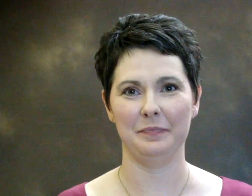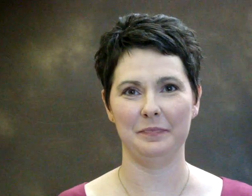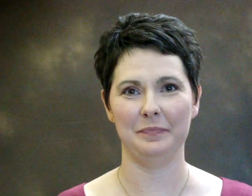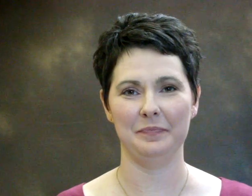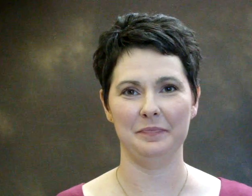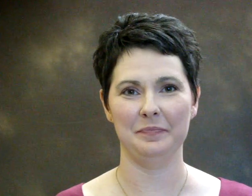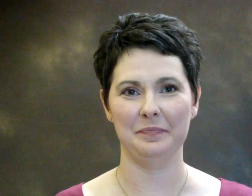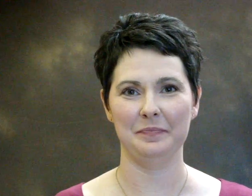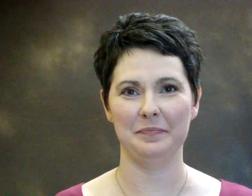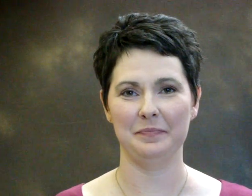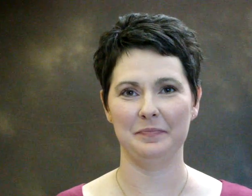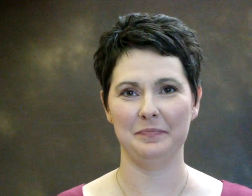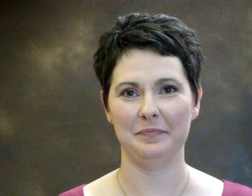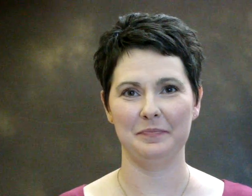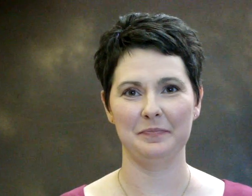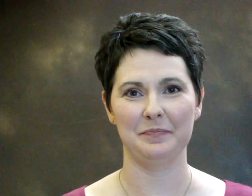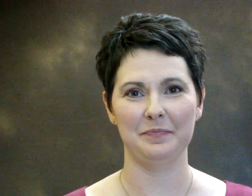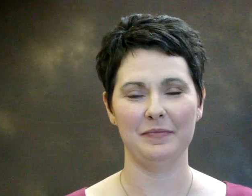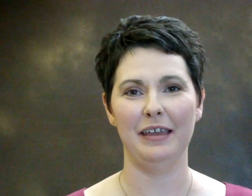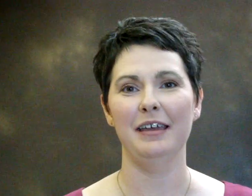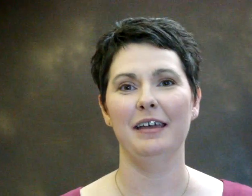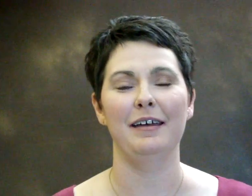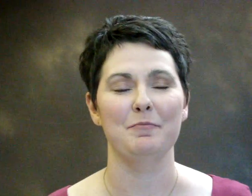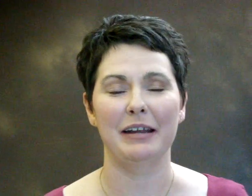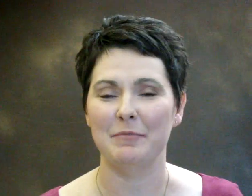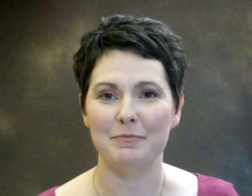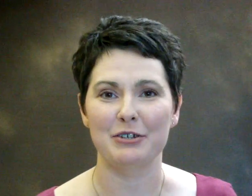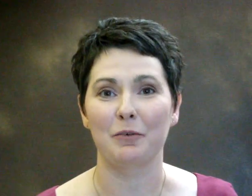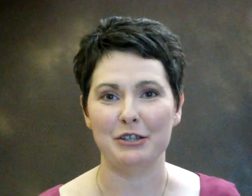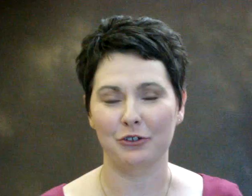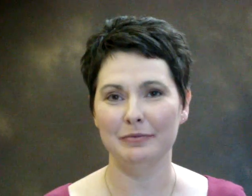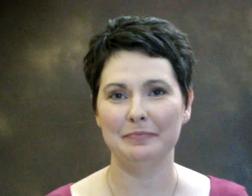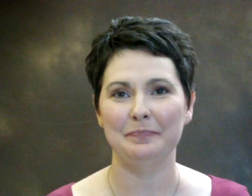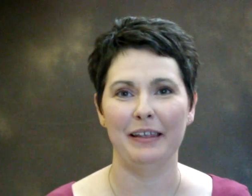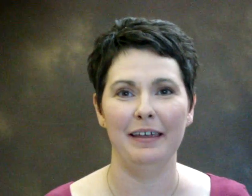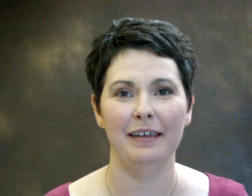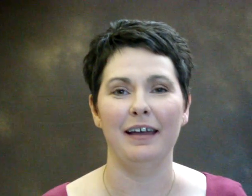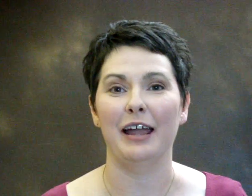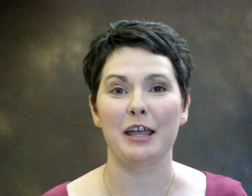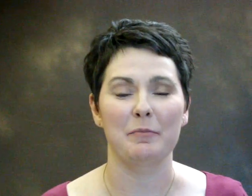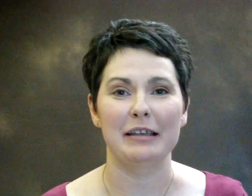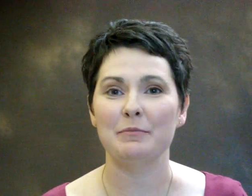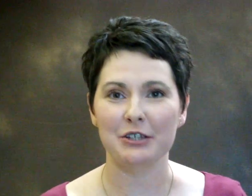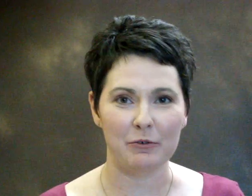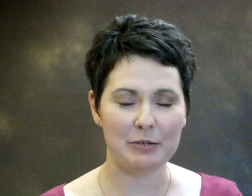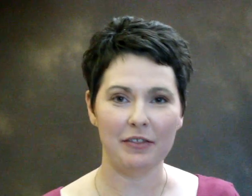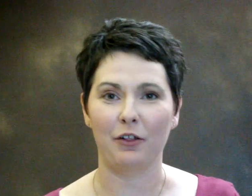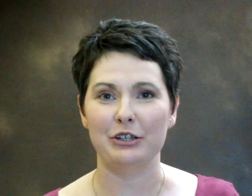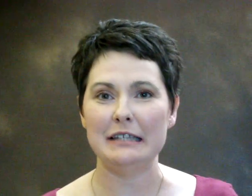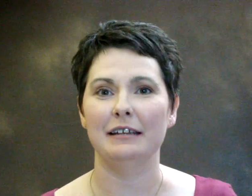Uh, what's your name? My name is Michelle Mitchell. Okay. I am a speech-language pathologist in